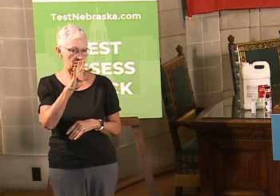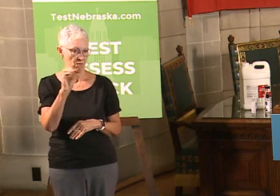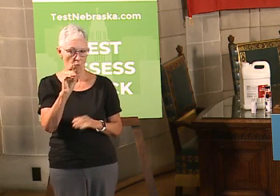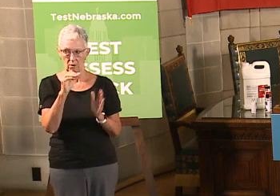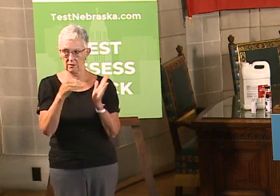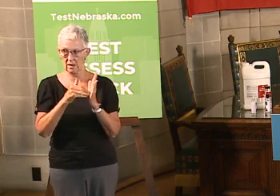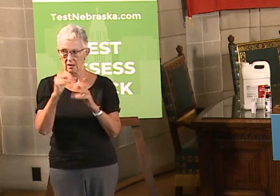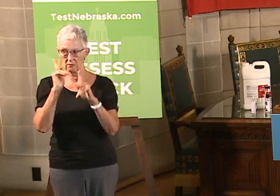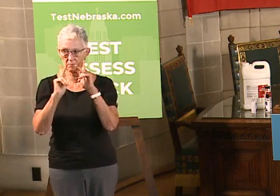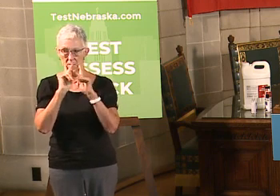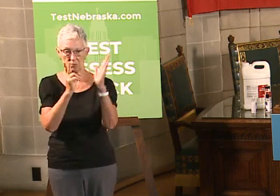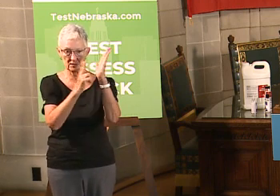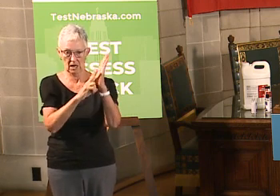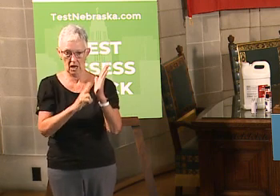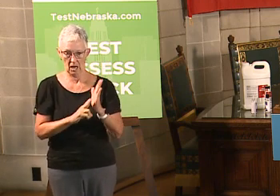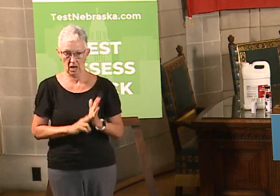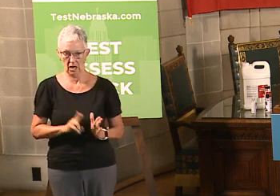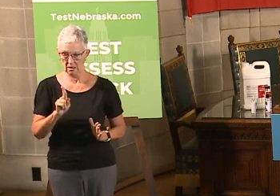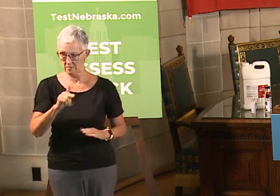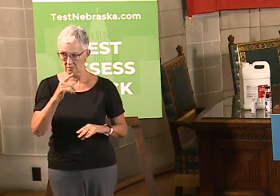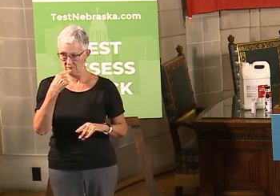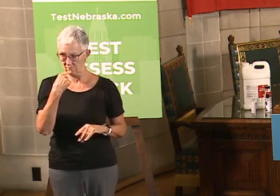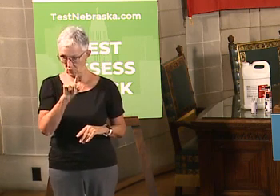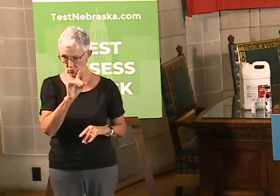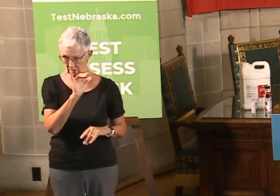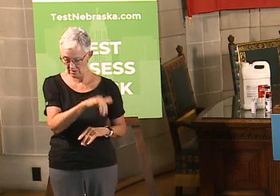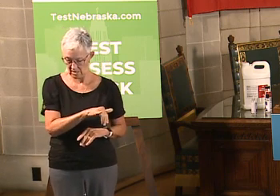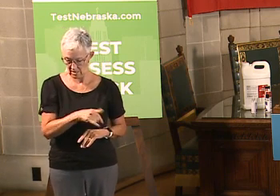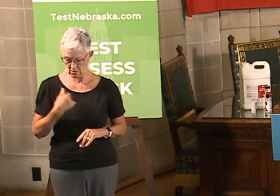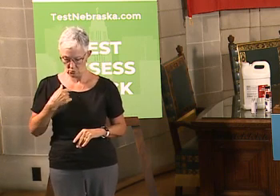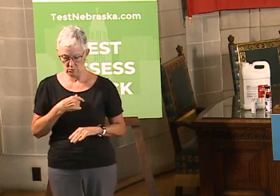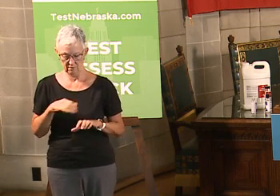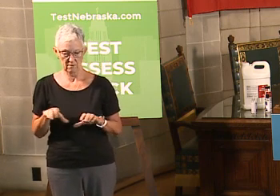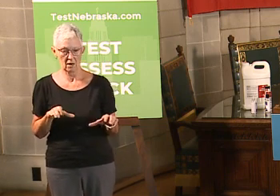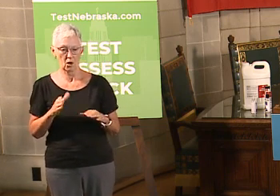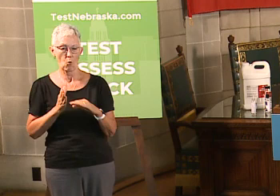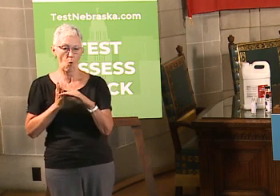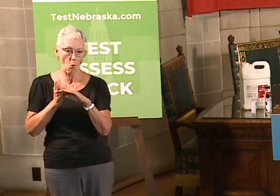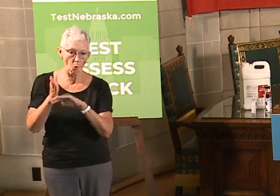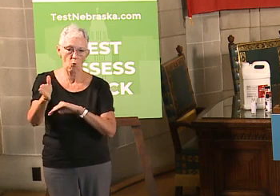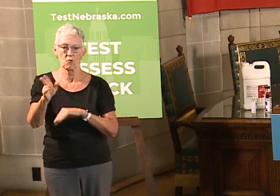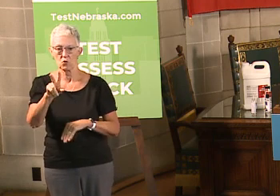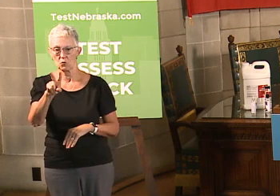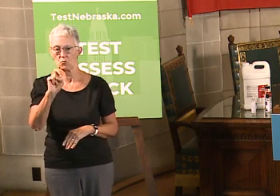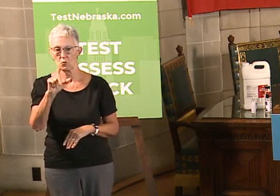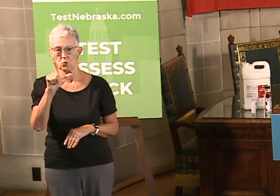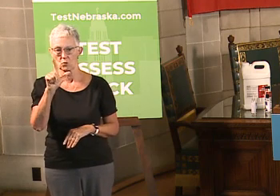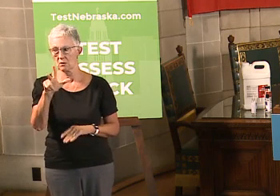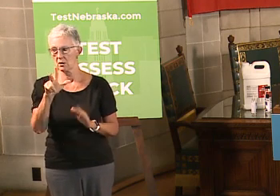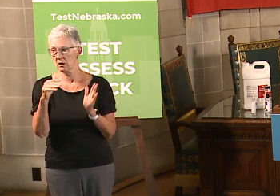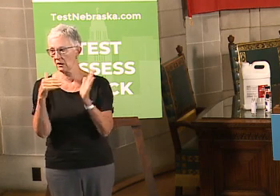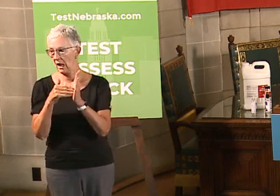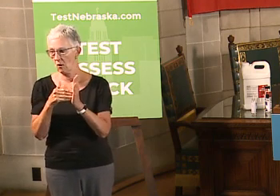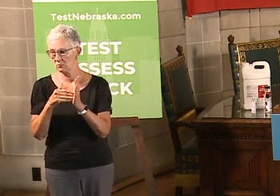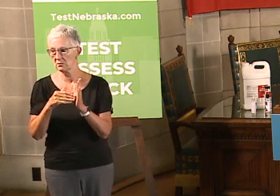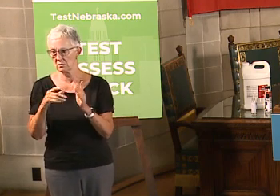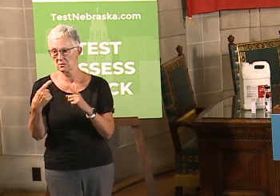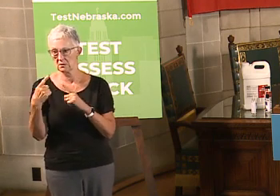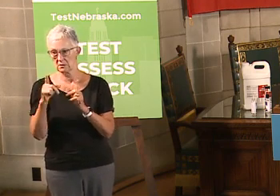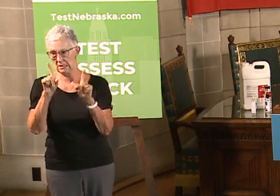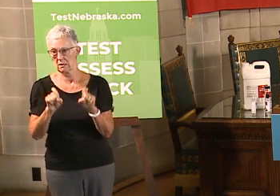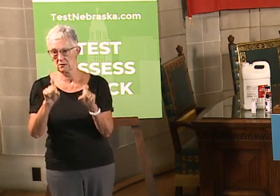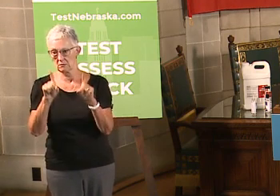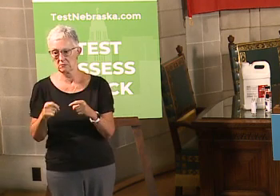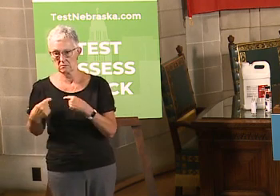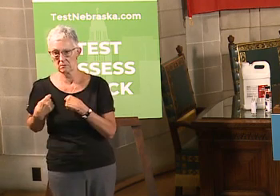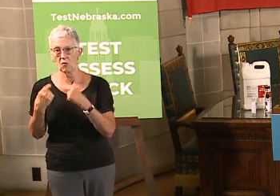million assessments and have done over 223,000 tests that we've delivered through Test Nebraska. It's making up over about half the